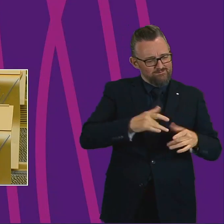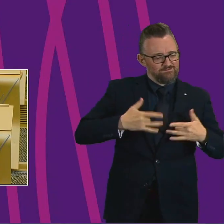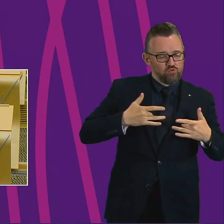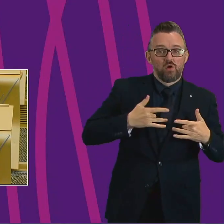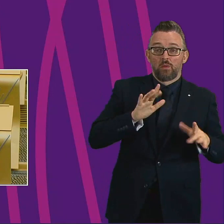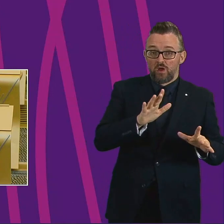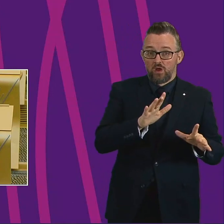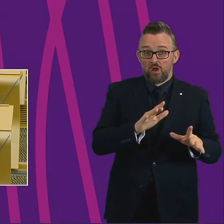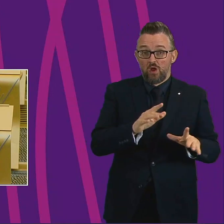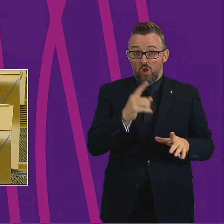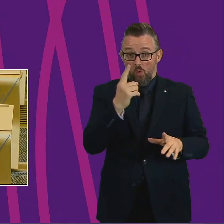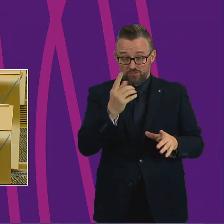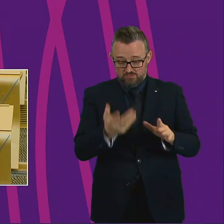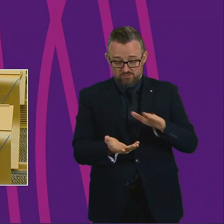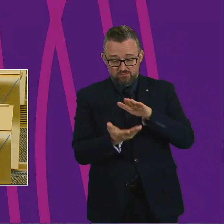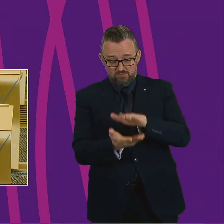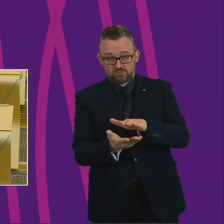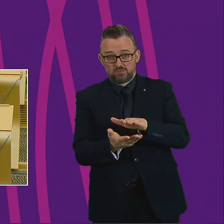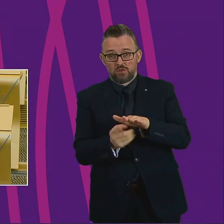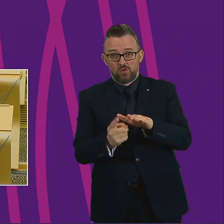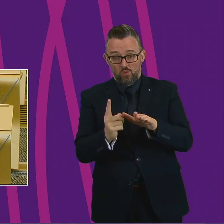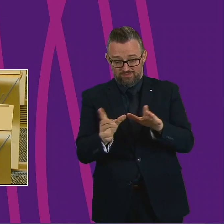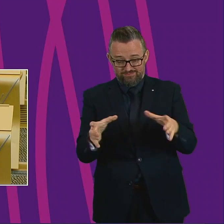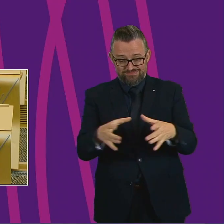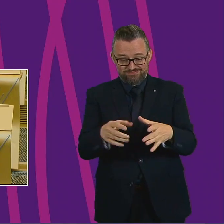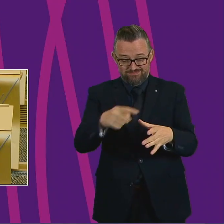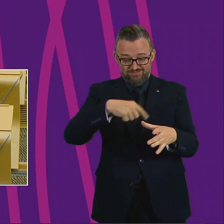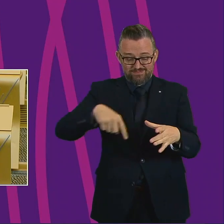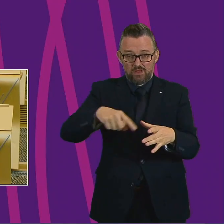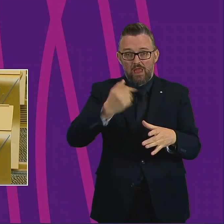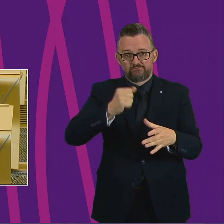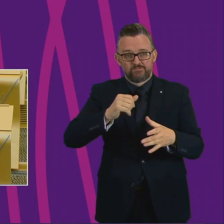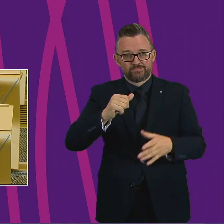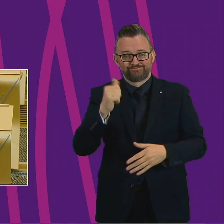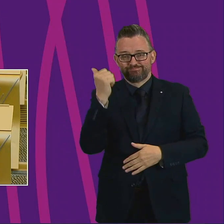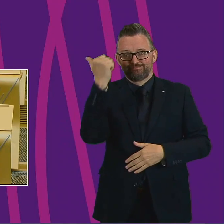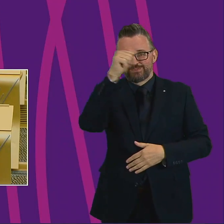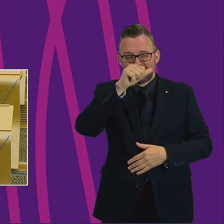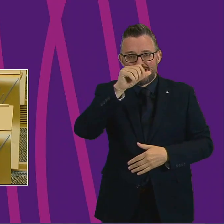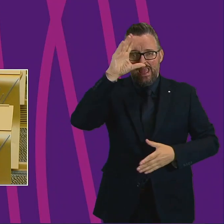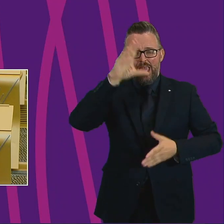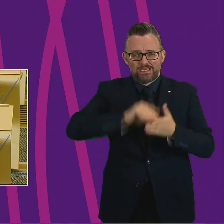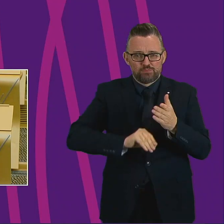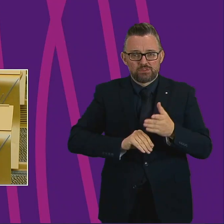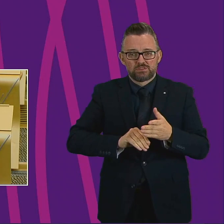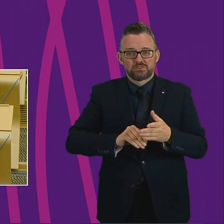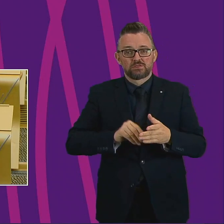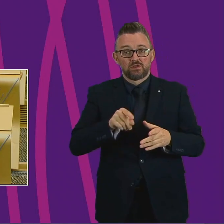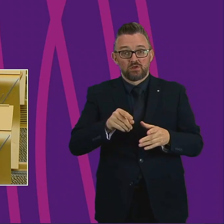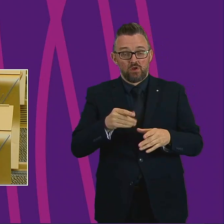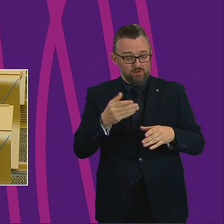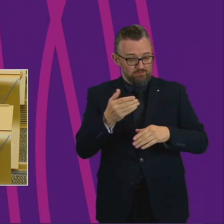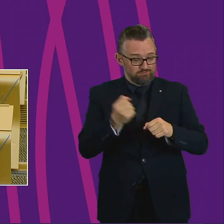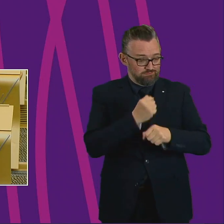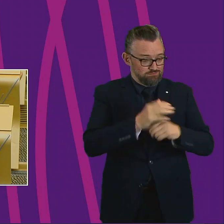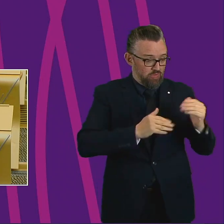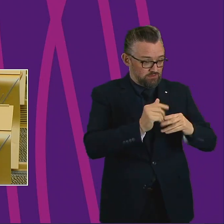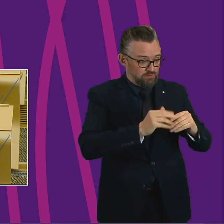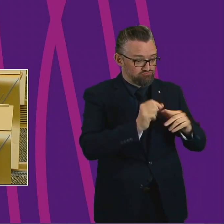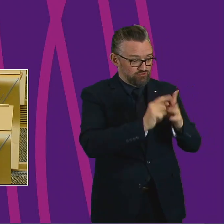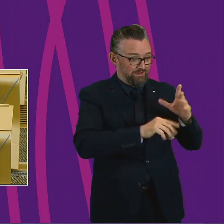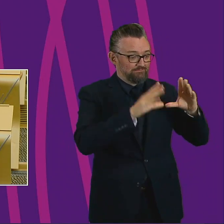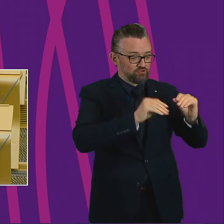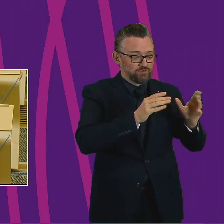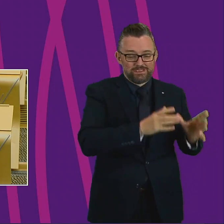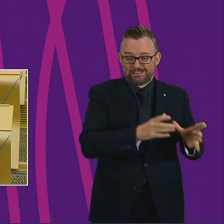also have in one place a body of experience and expertise moving from one infrastructure project to